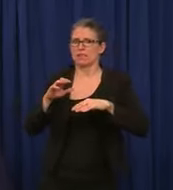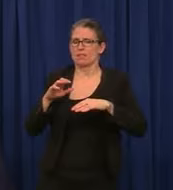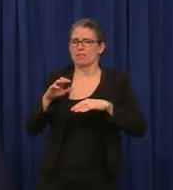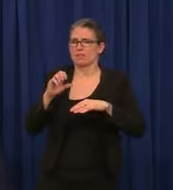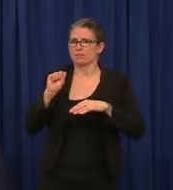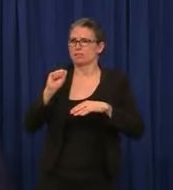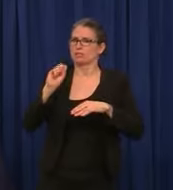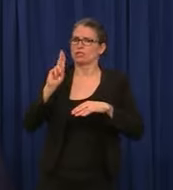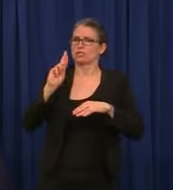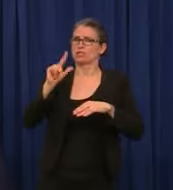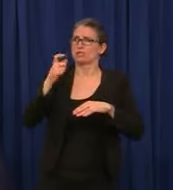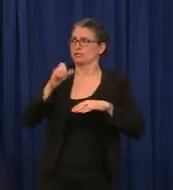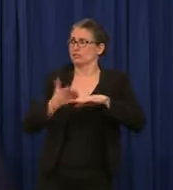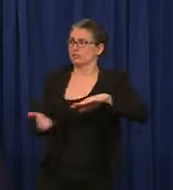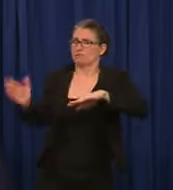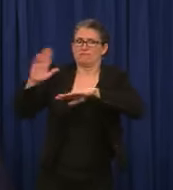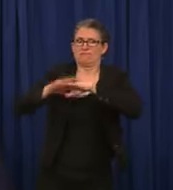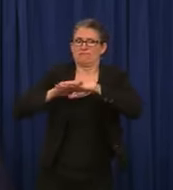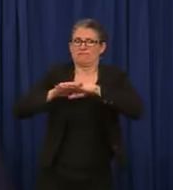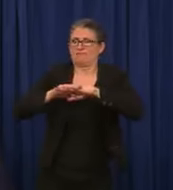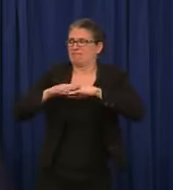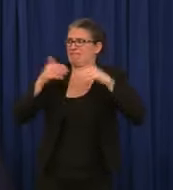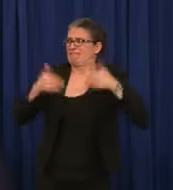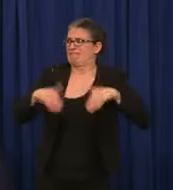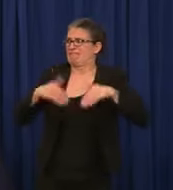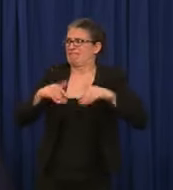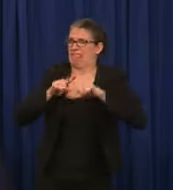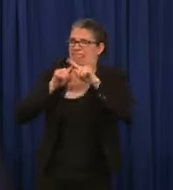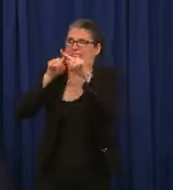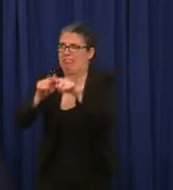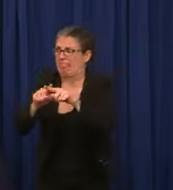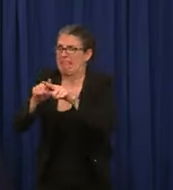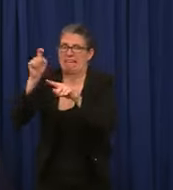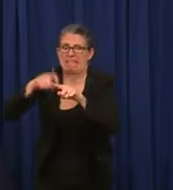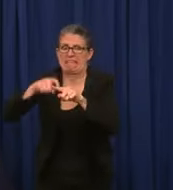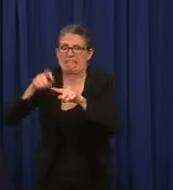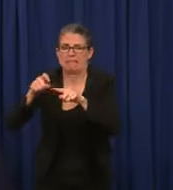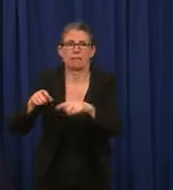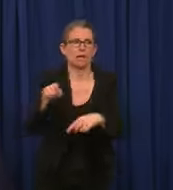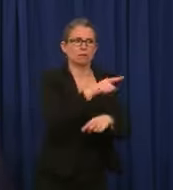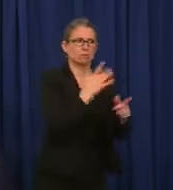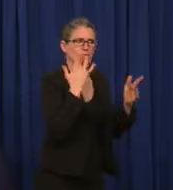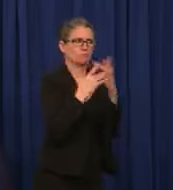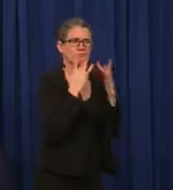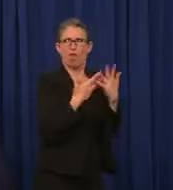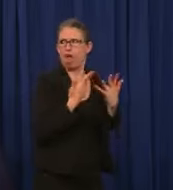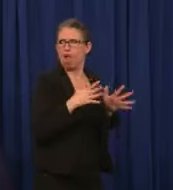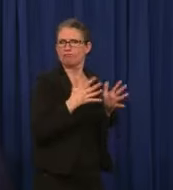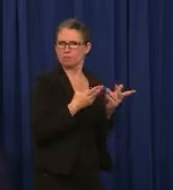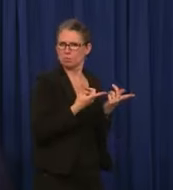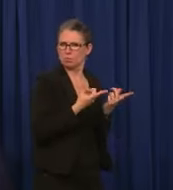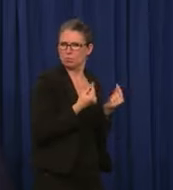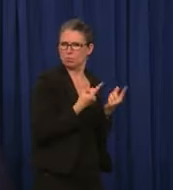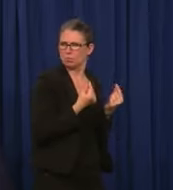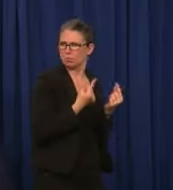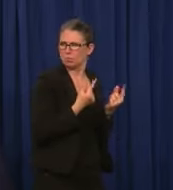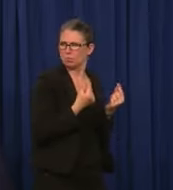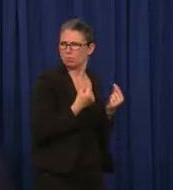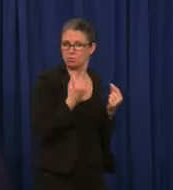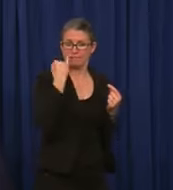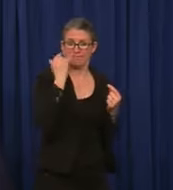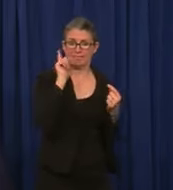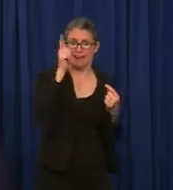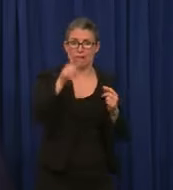equipment and vents right now, what are you guys doing to look a little bit down the road in case that overwhelms any hospital. Great question, Samantha.